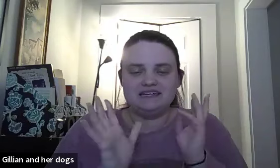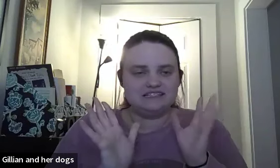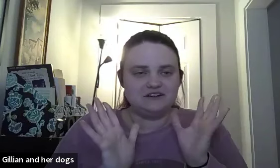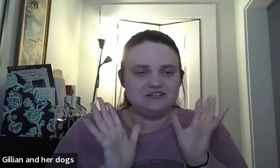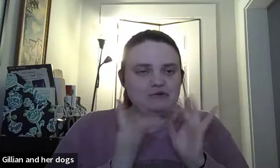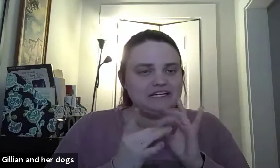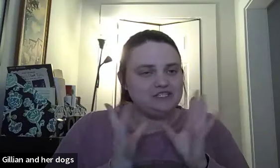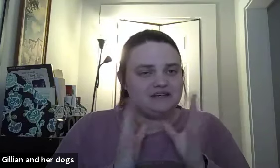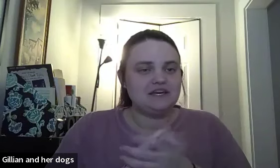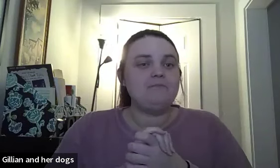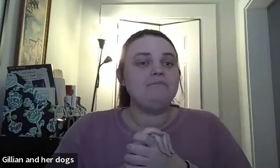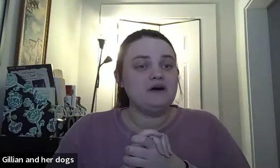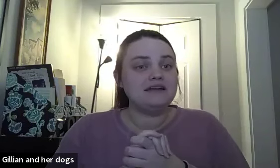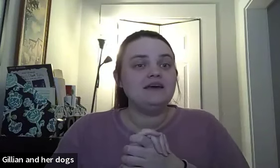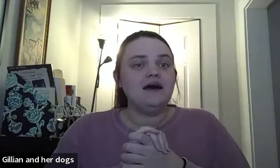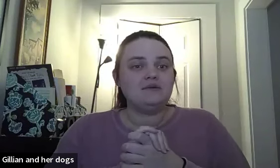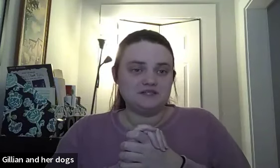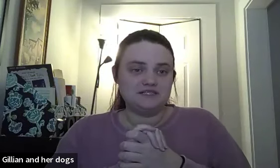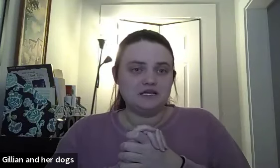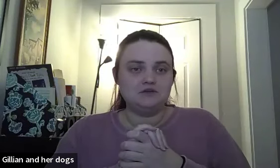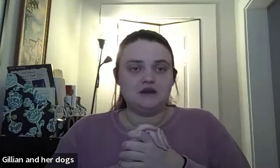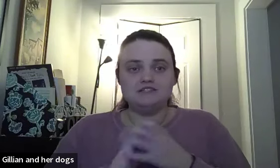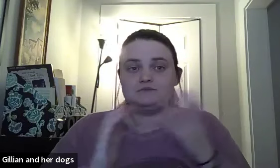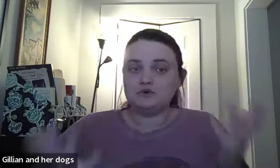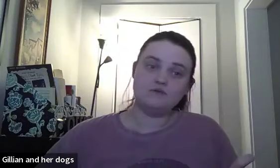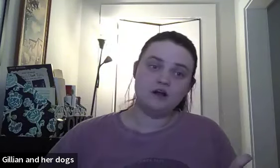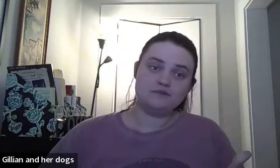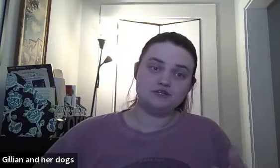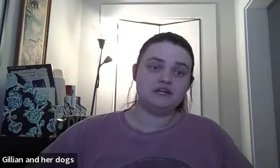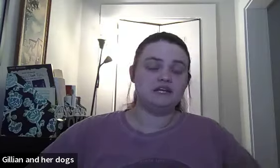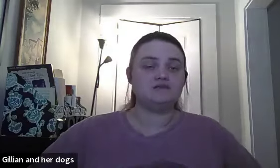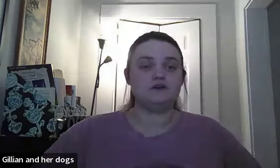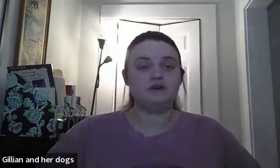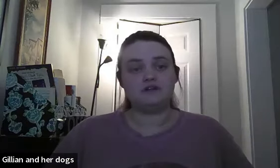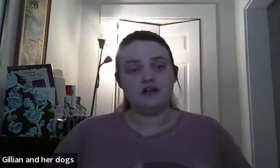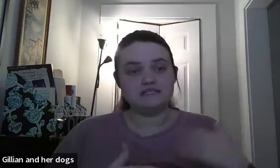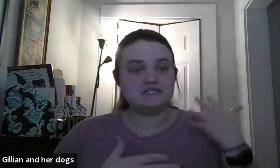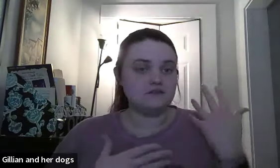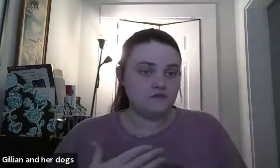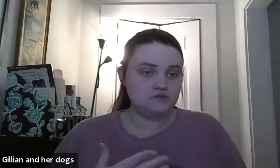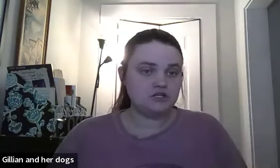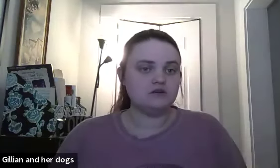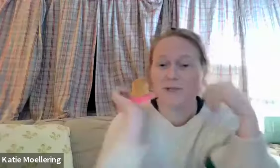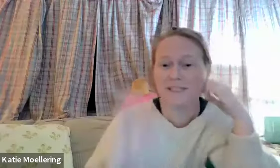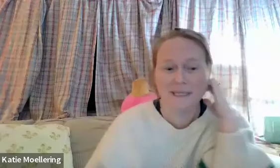is 6:30, so I will let you guys go. But I was gonna say you guys are more than welcome to join any of our other classes in the Yeah, future. come join us